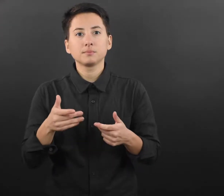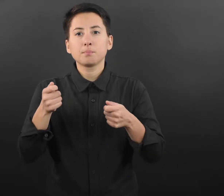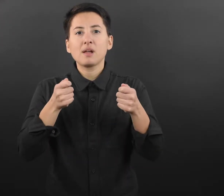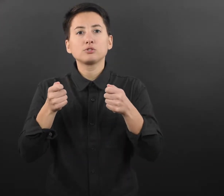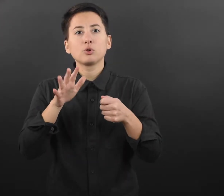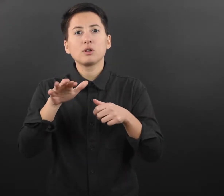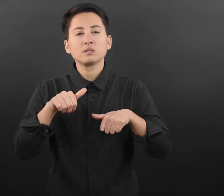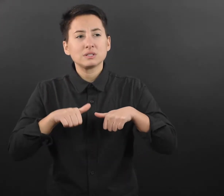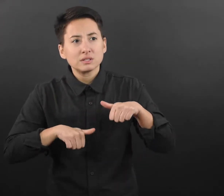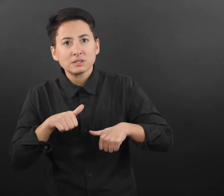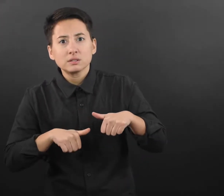hospitalized.